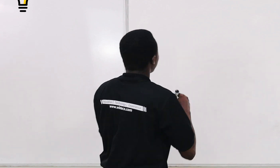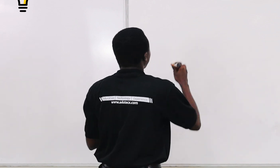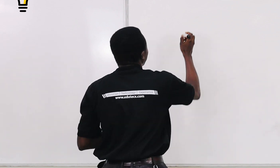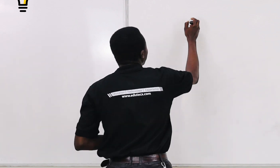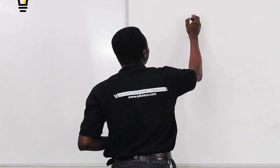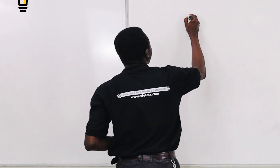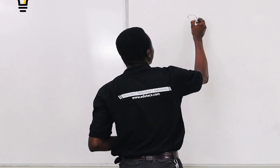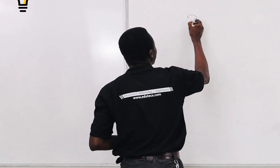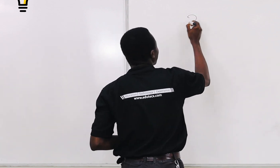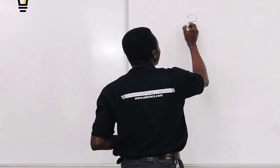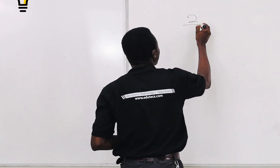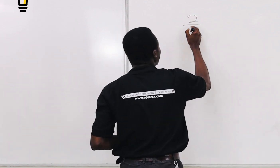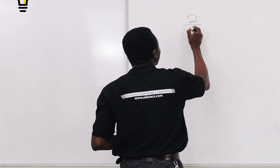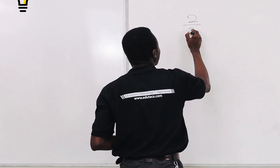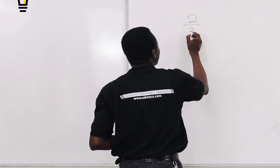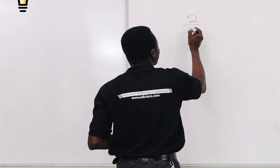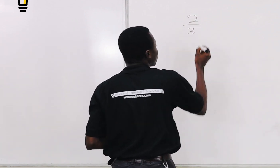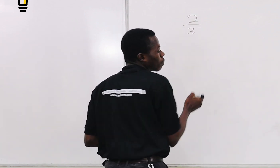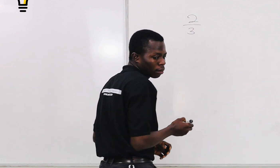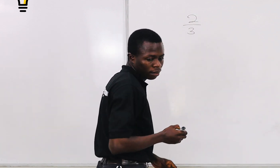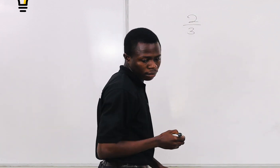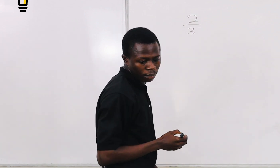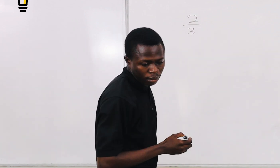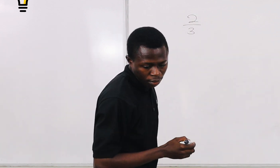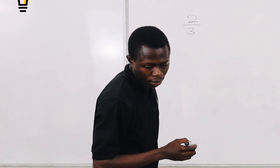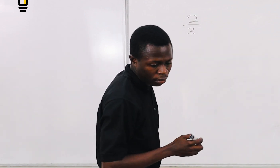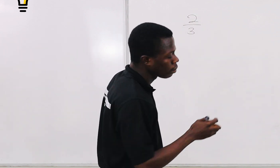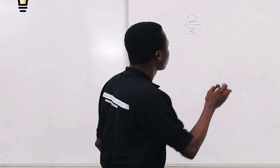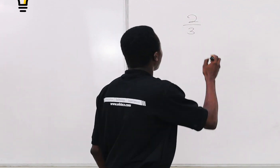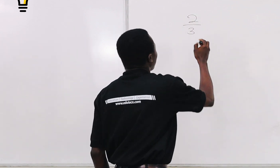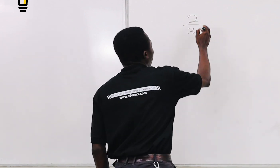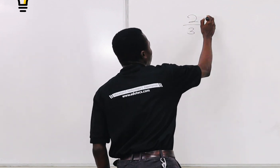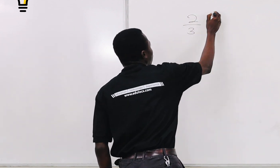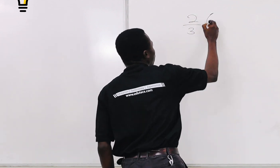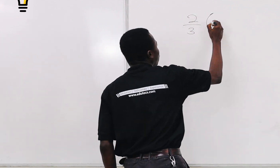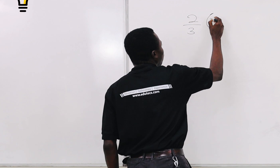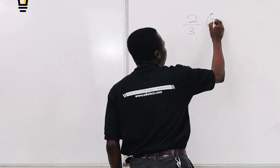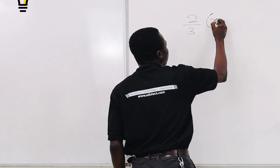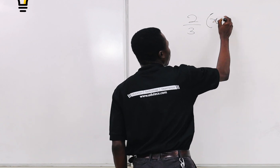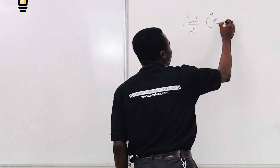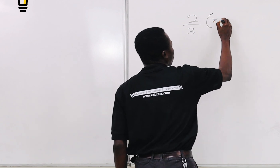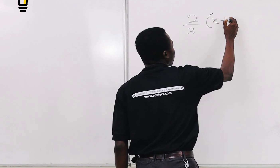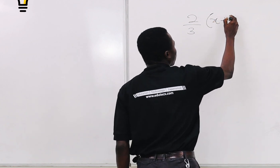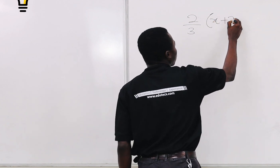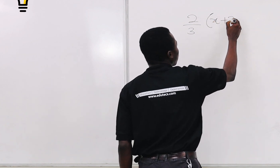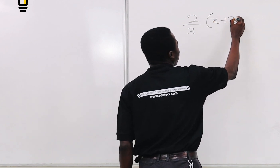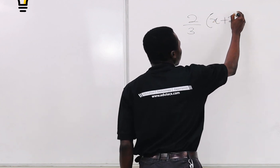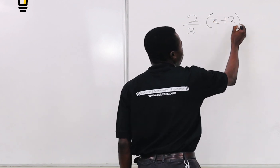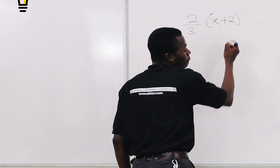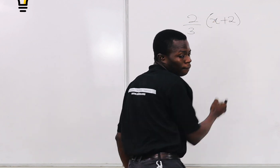So let's use an example to get to what we are trying to talk about. So we have an example like 2